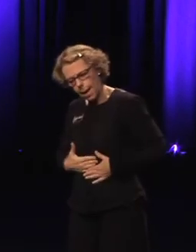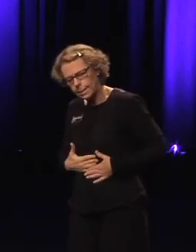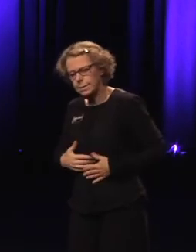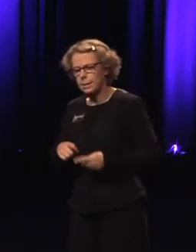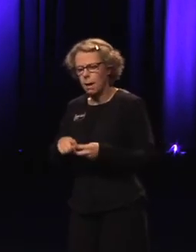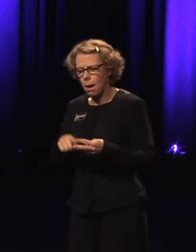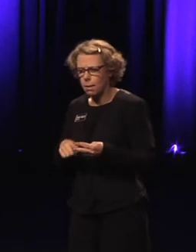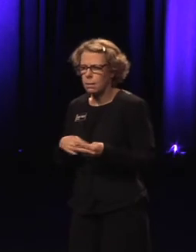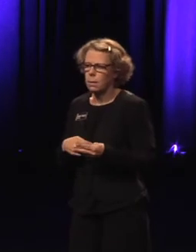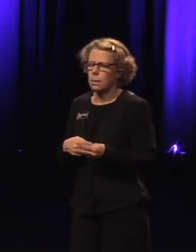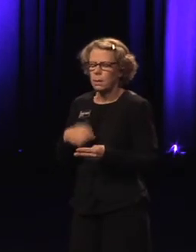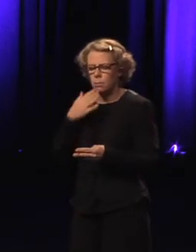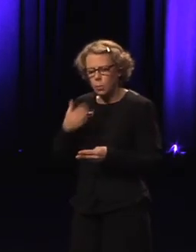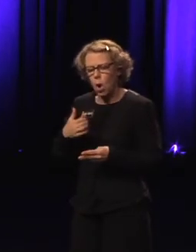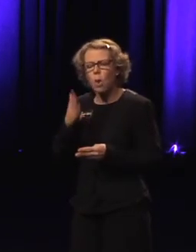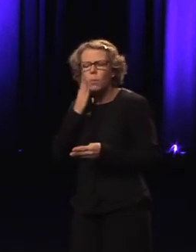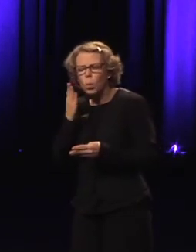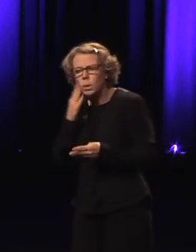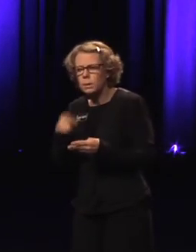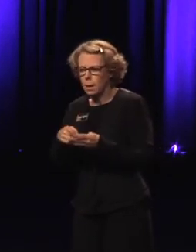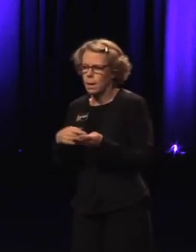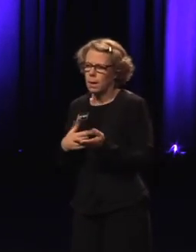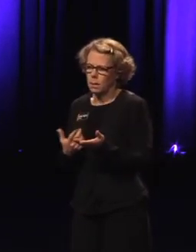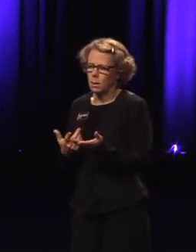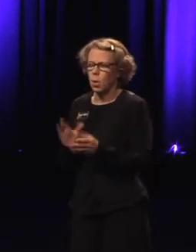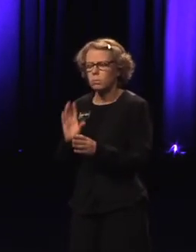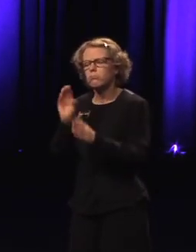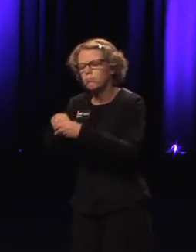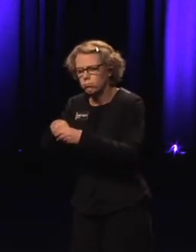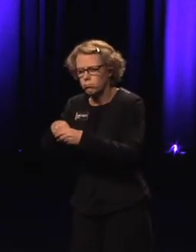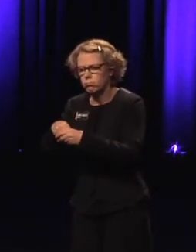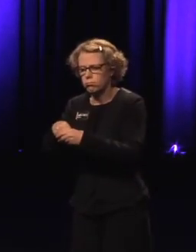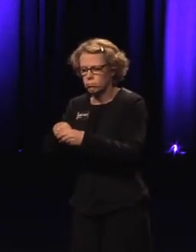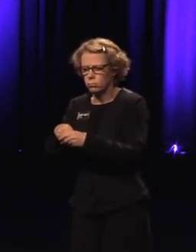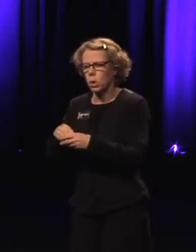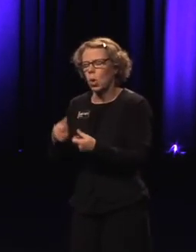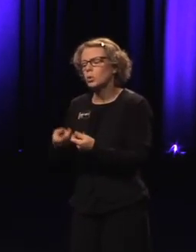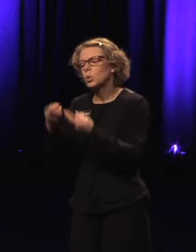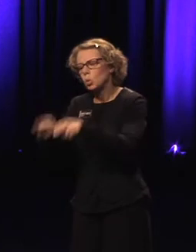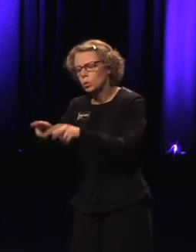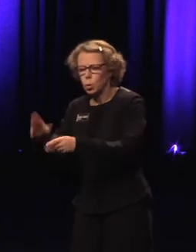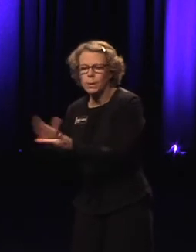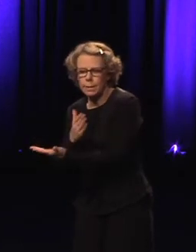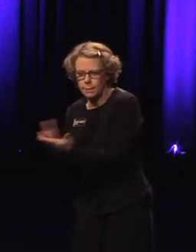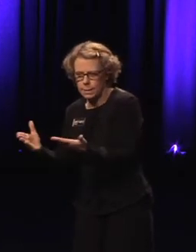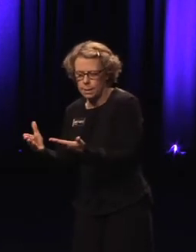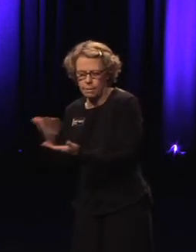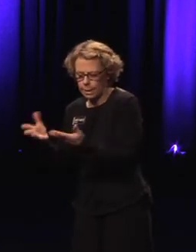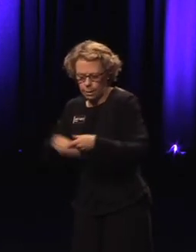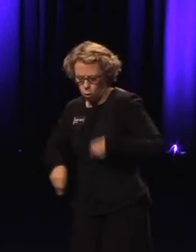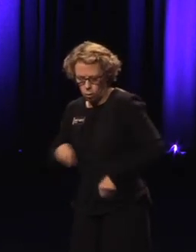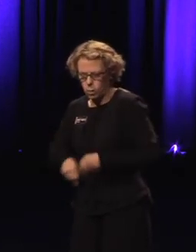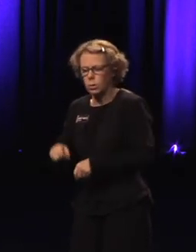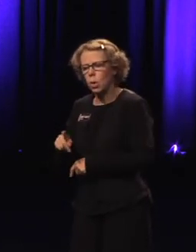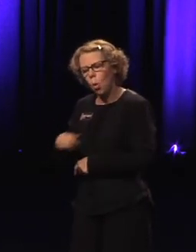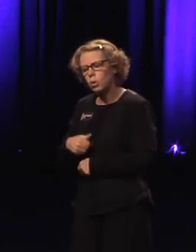housing, levels of participation, fair institutions of justice, and a sense of